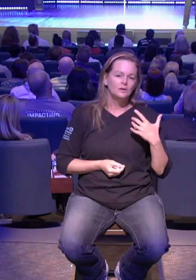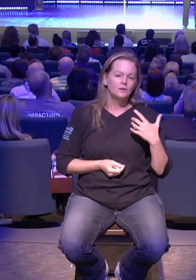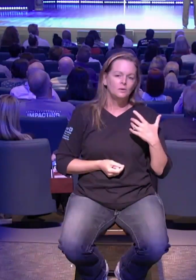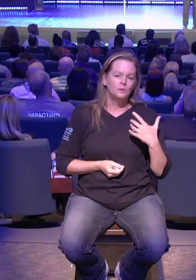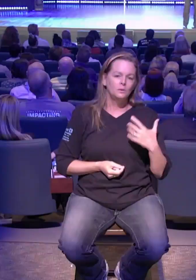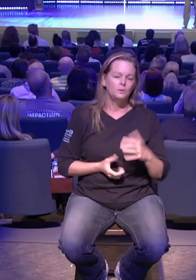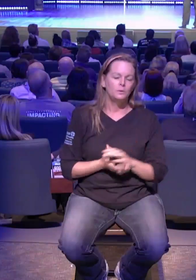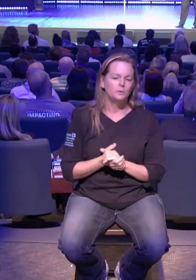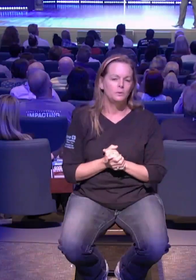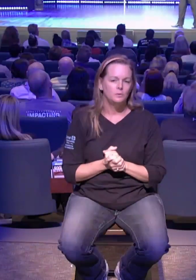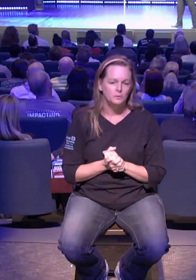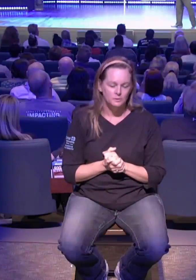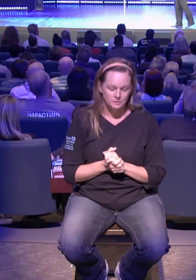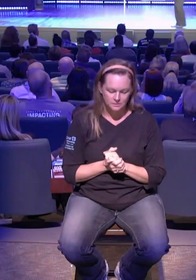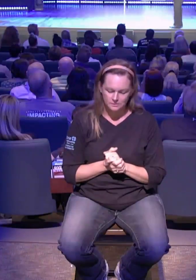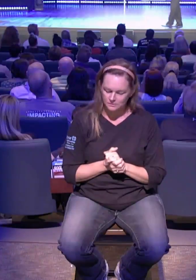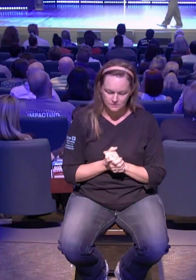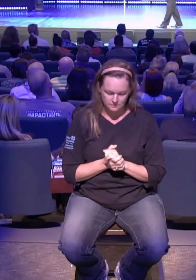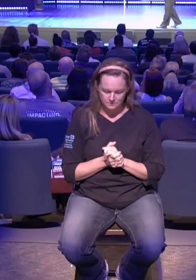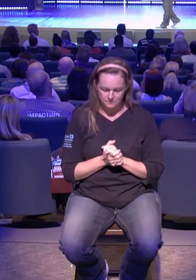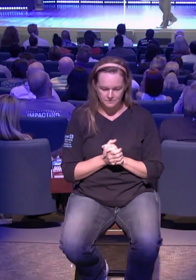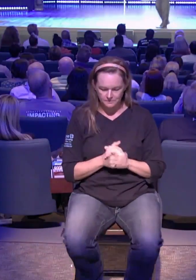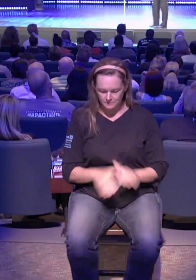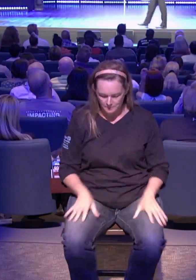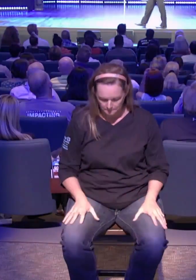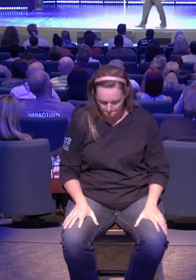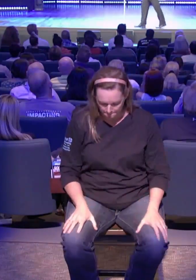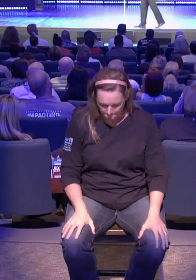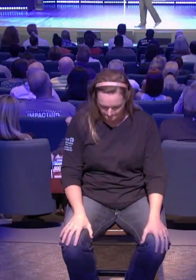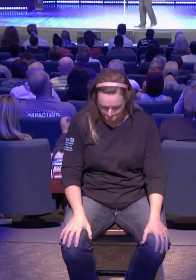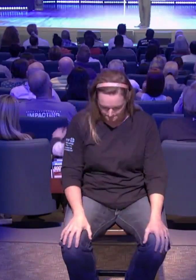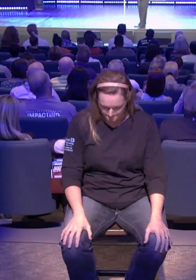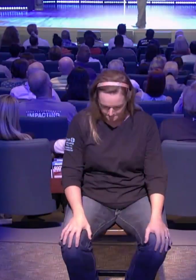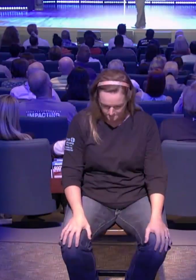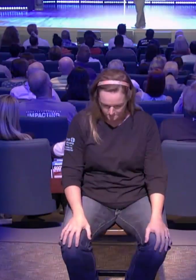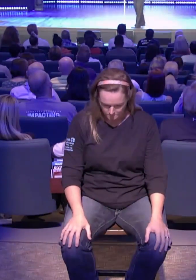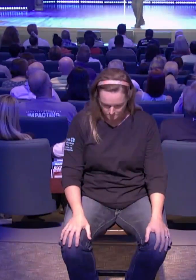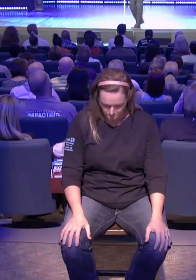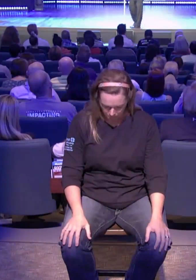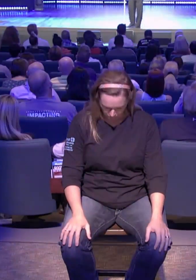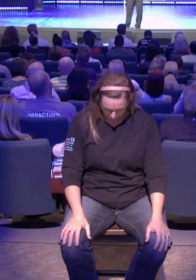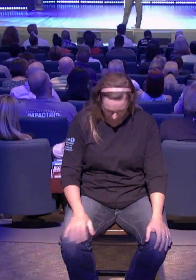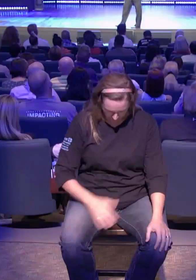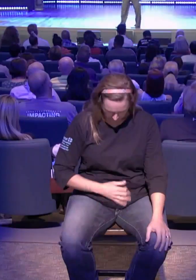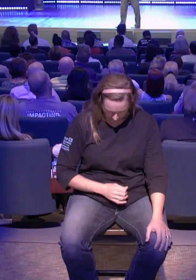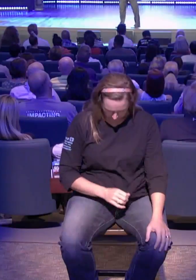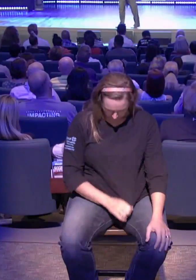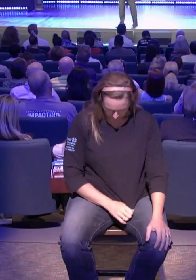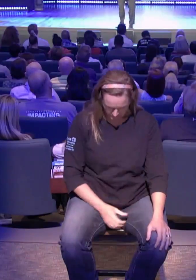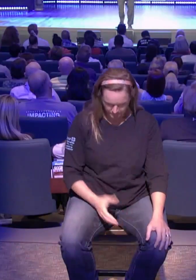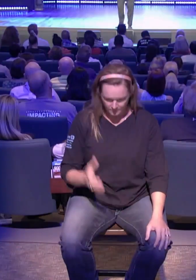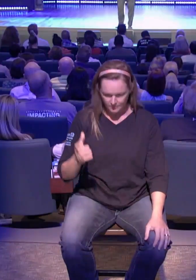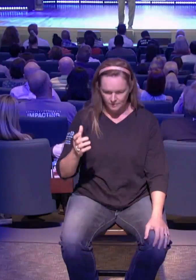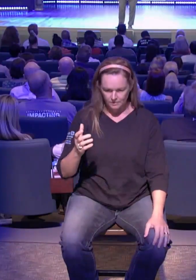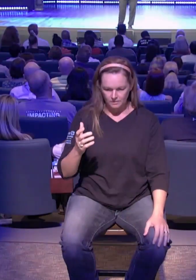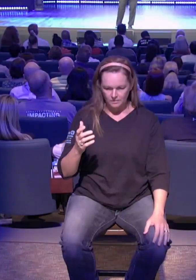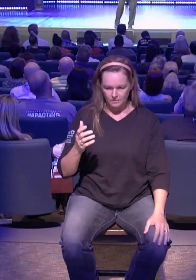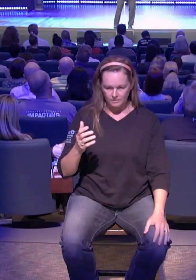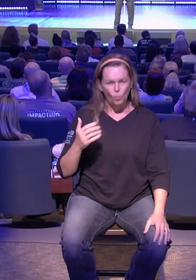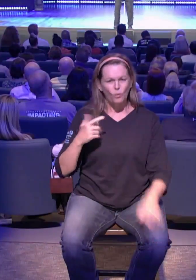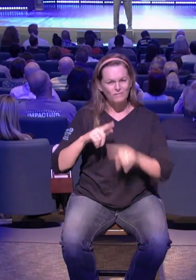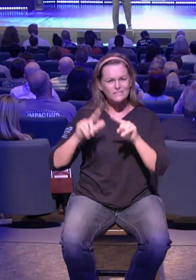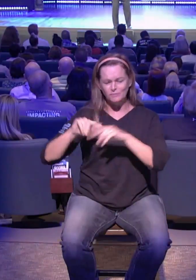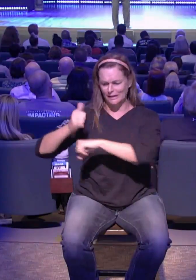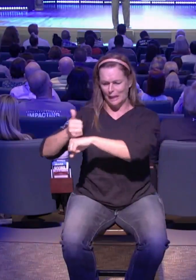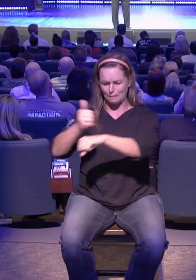I was reviewing this week with our pastor in out in Okeechobee, the Okeechobee